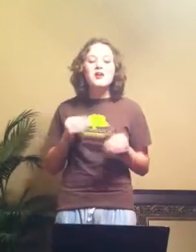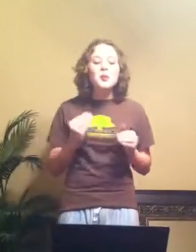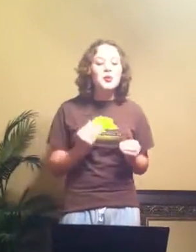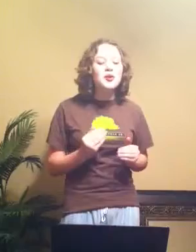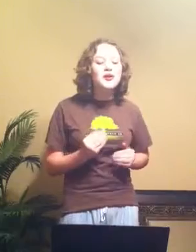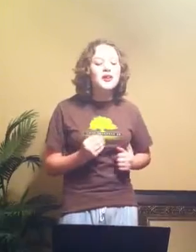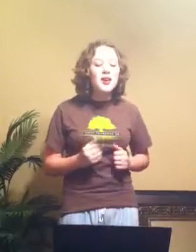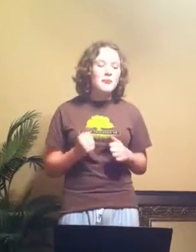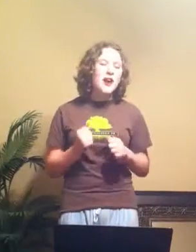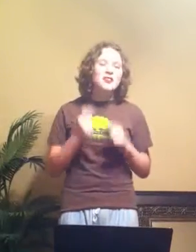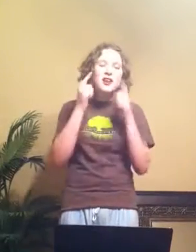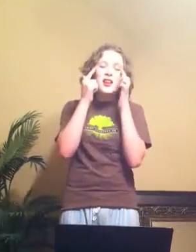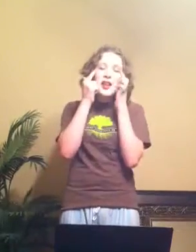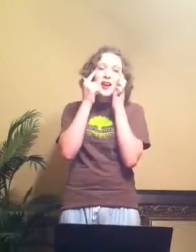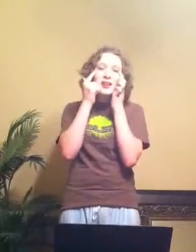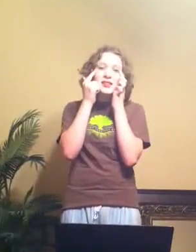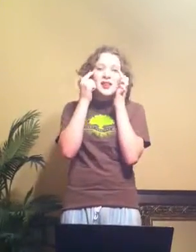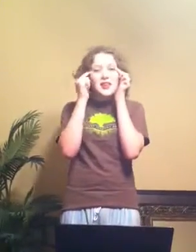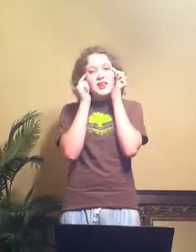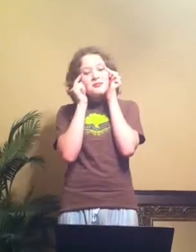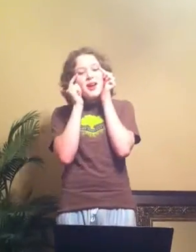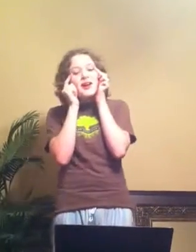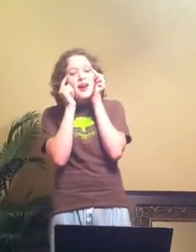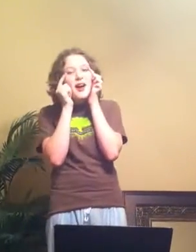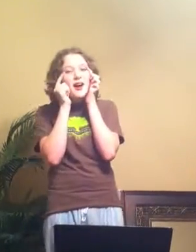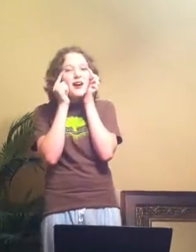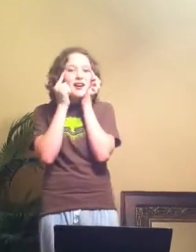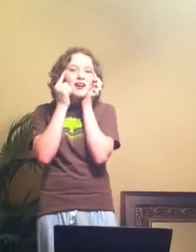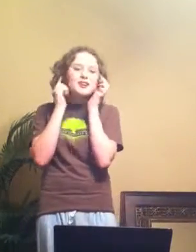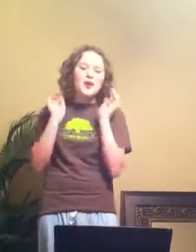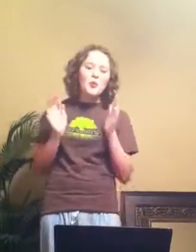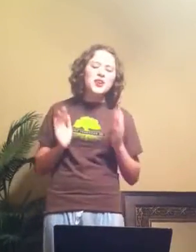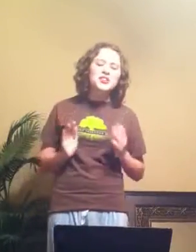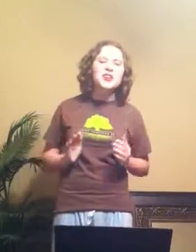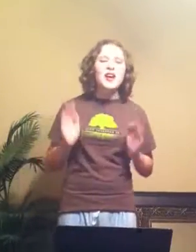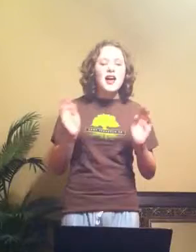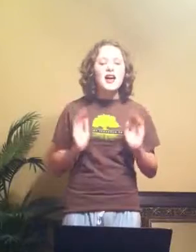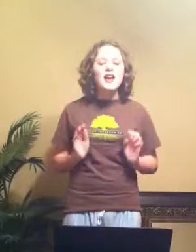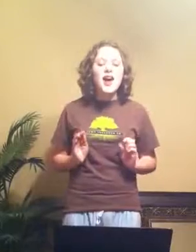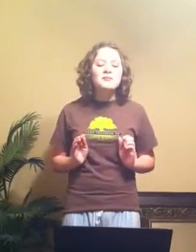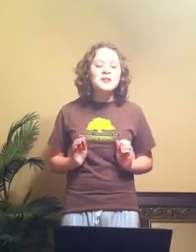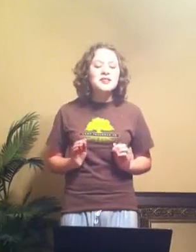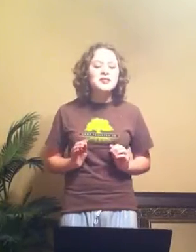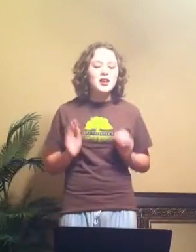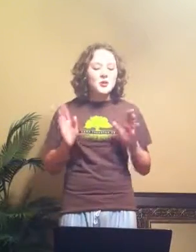to put back the light in my eyes. I wish I had missed